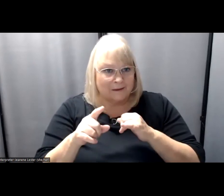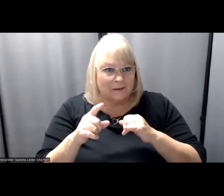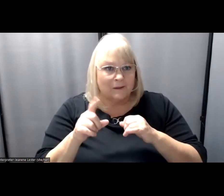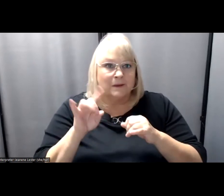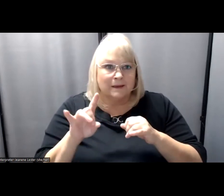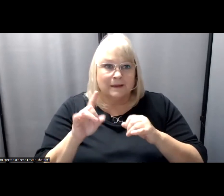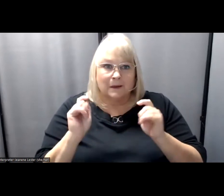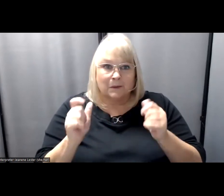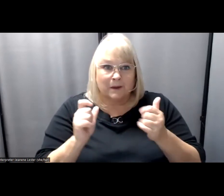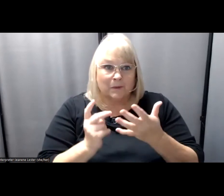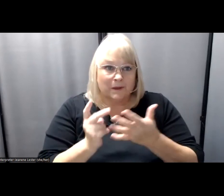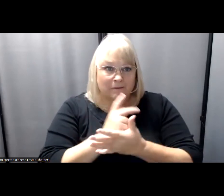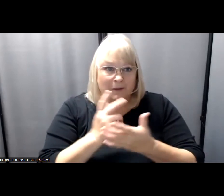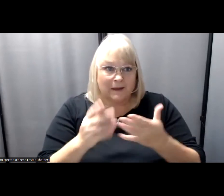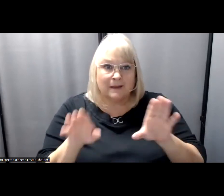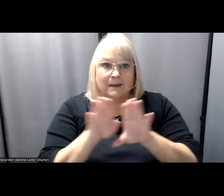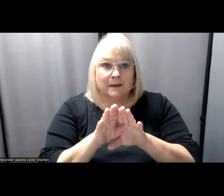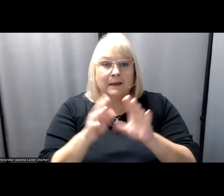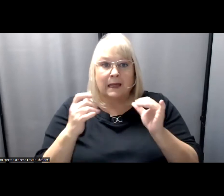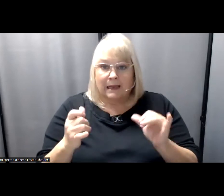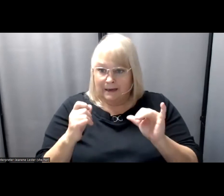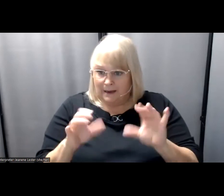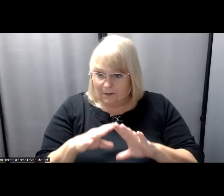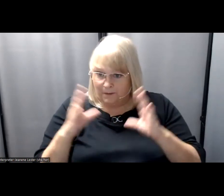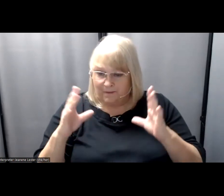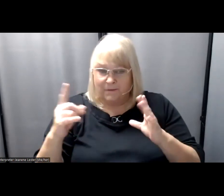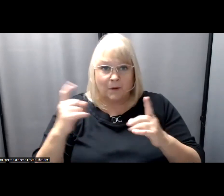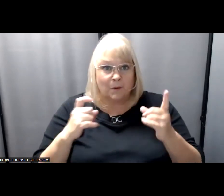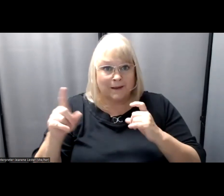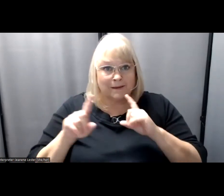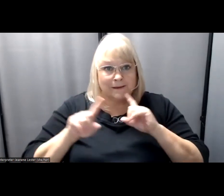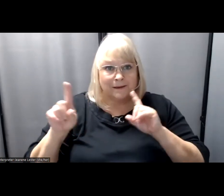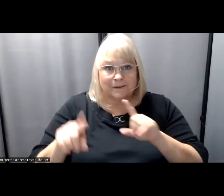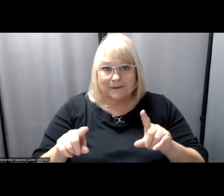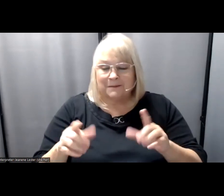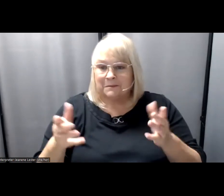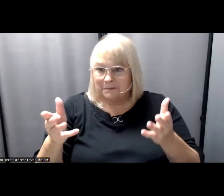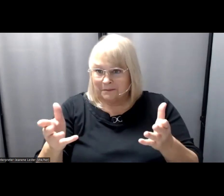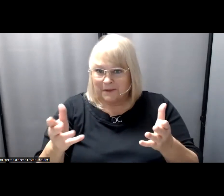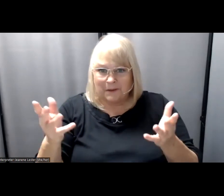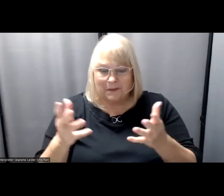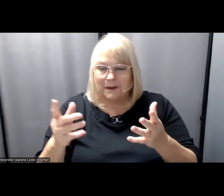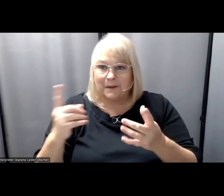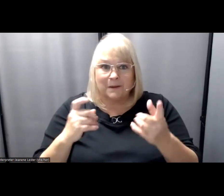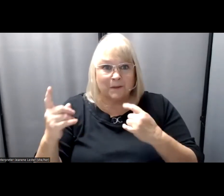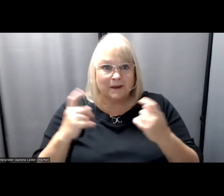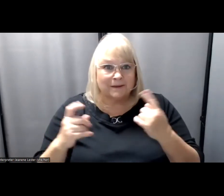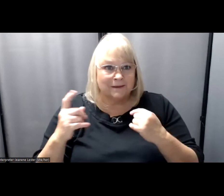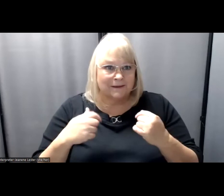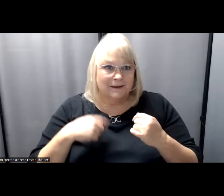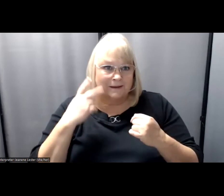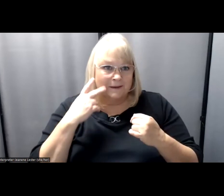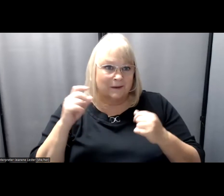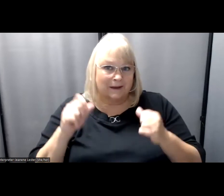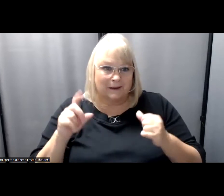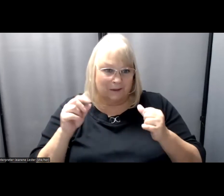quick review and close. And now questions and answers. What do you got? What are the questions? I'll see what I can do